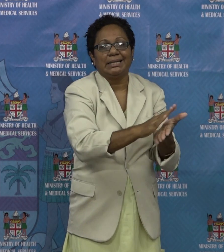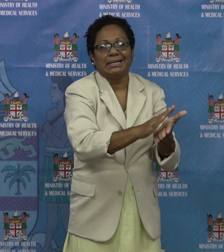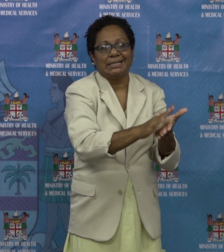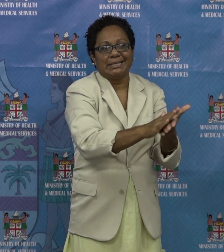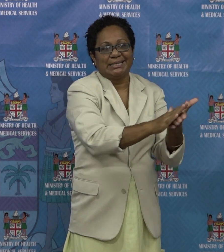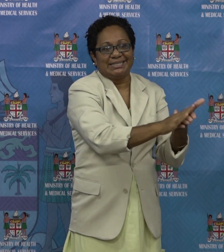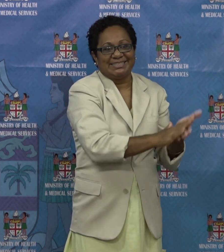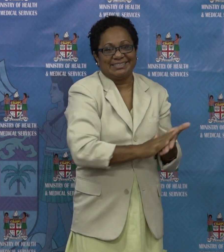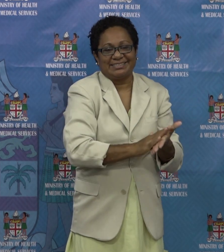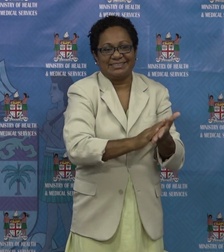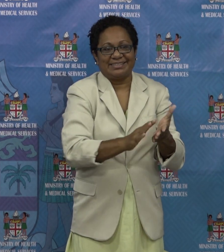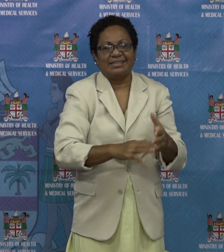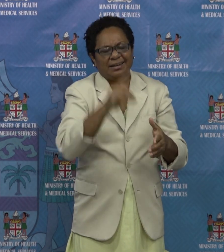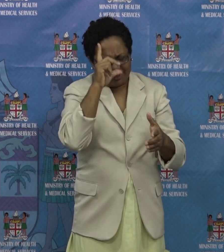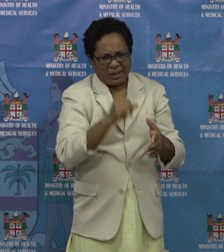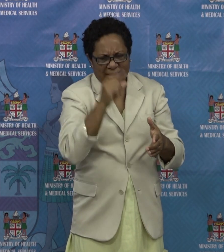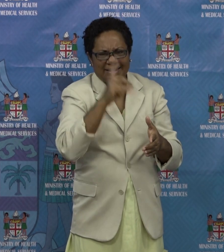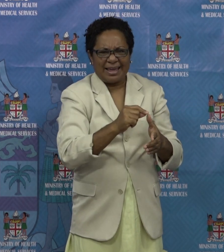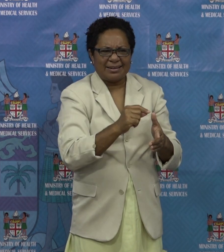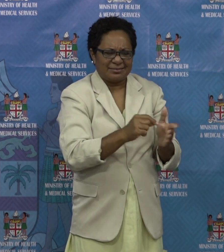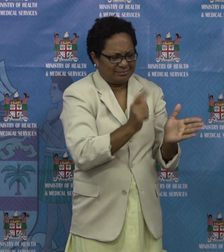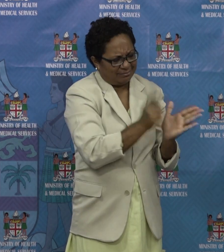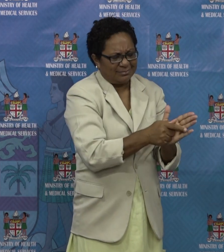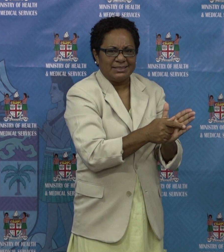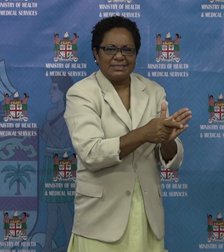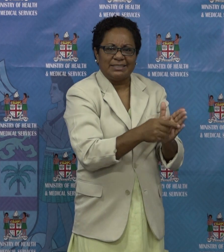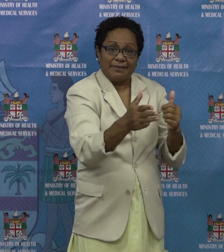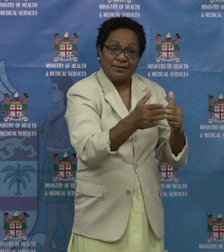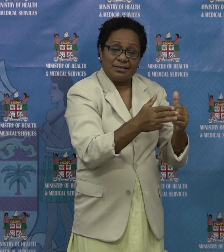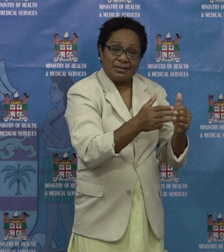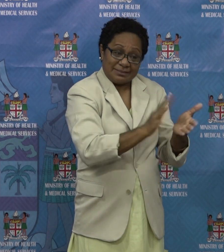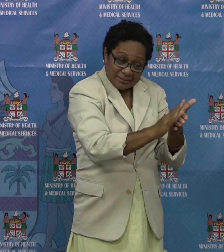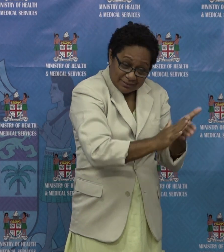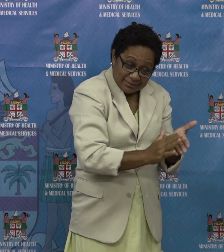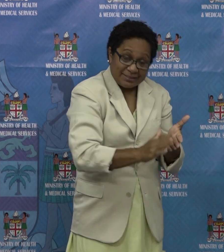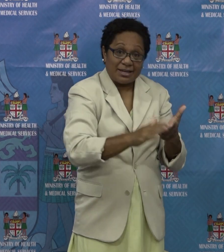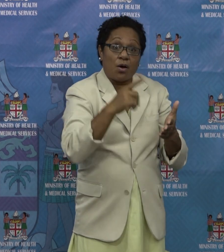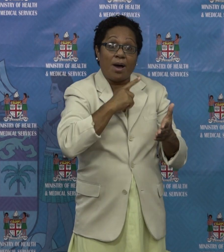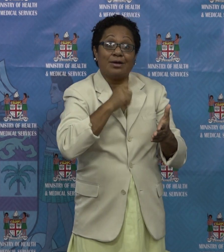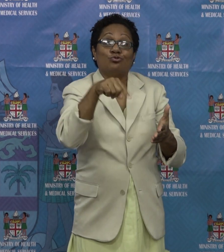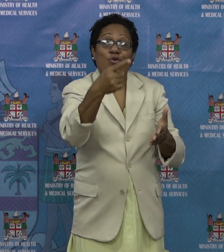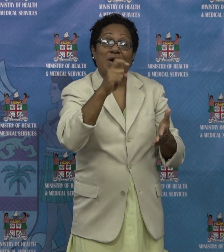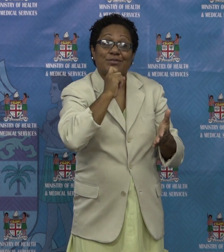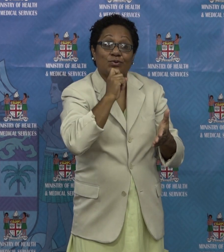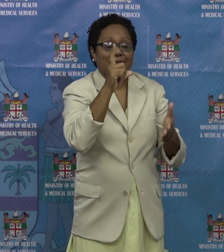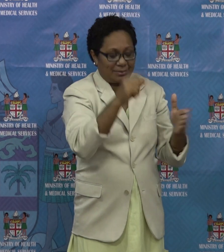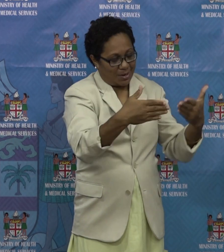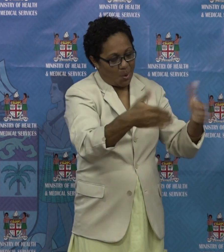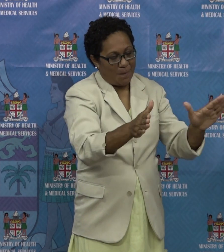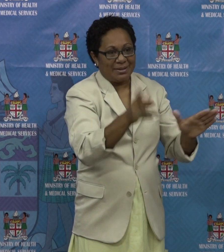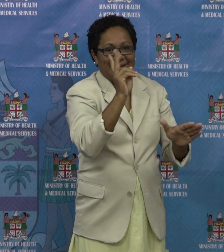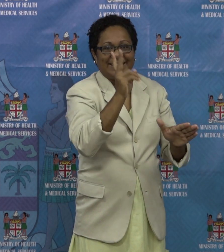We want to make sure that we can scrub it properly so that within 24 hours, by tomorrow afternoon, we can start getting our